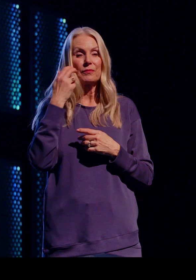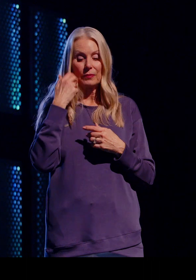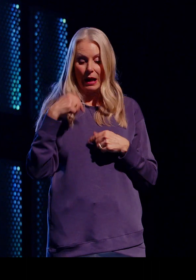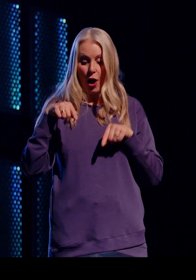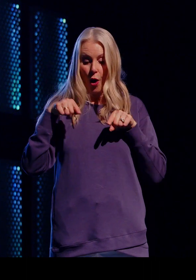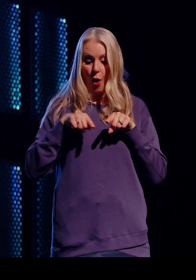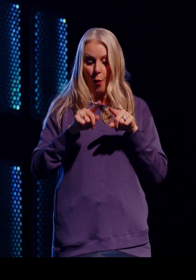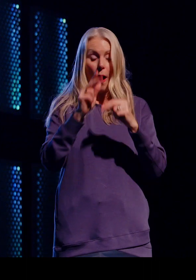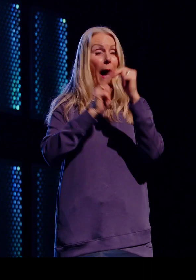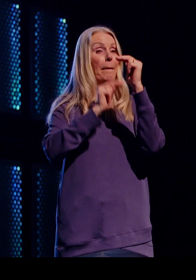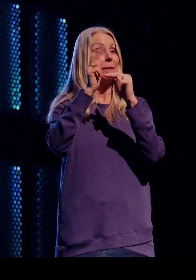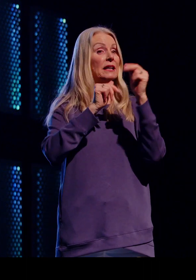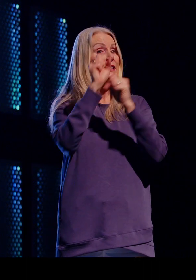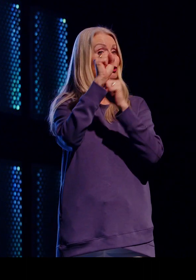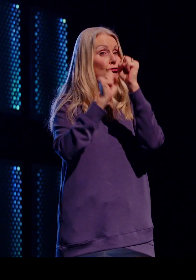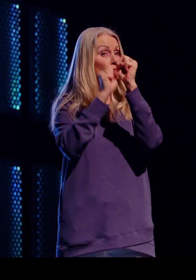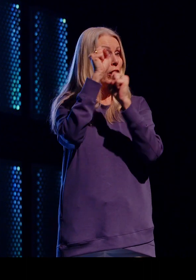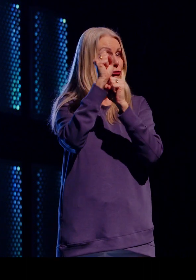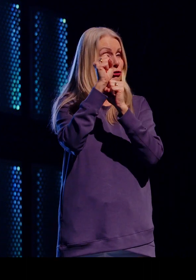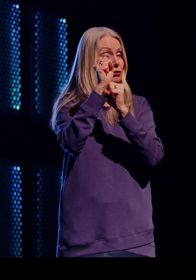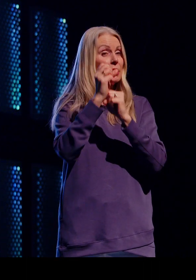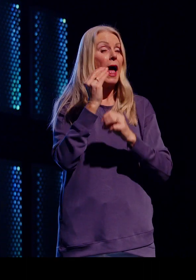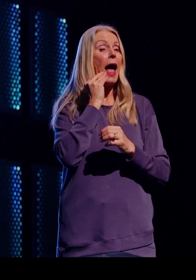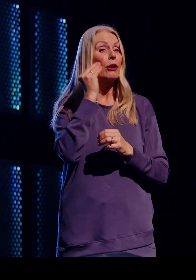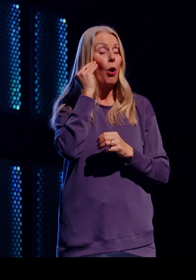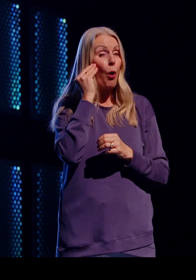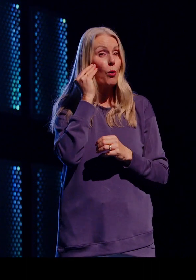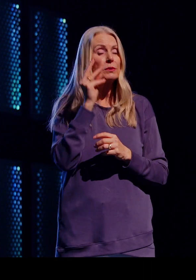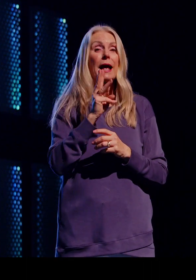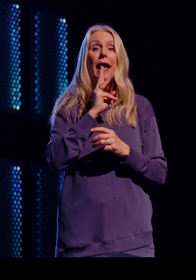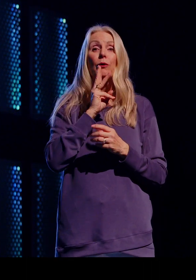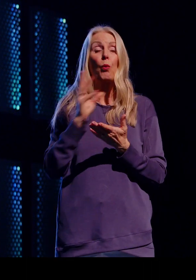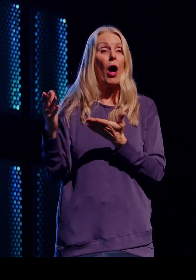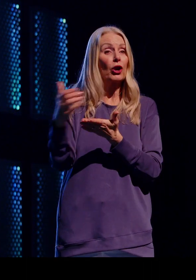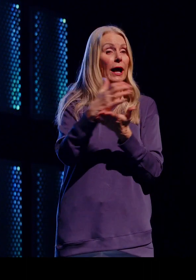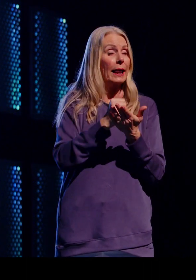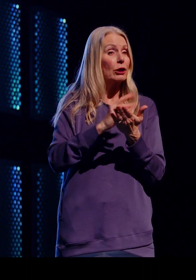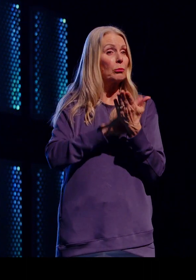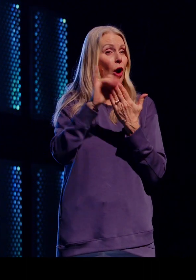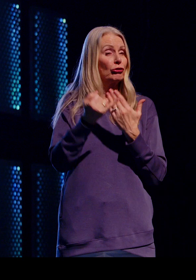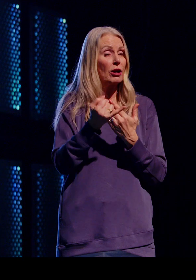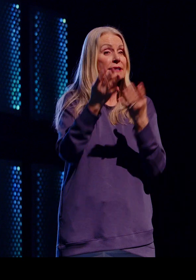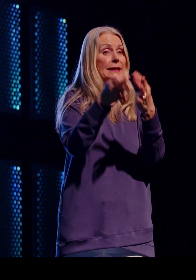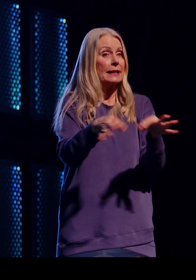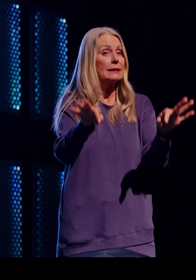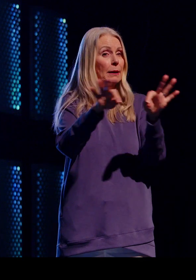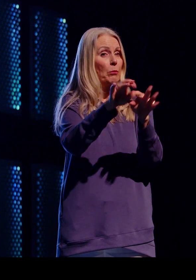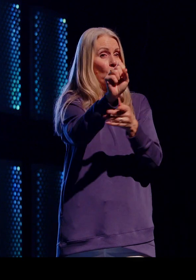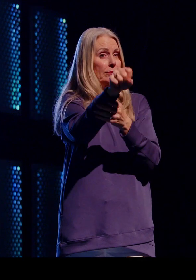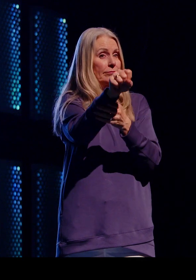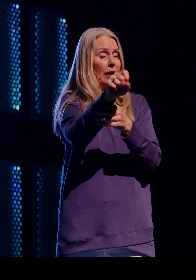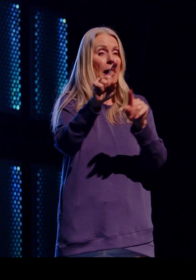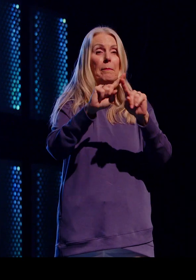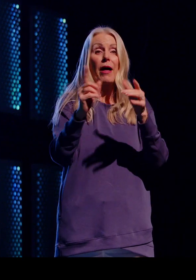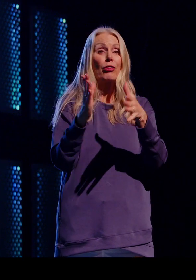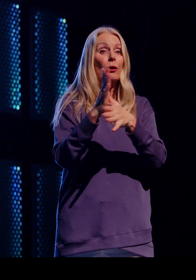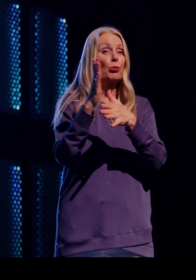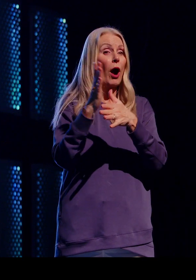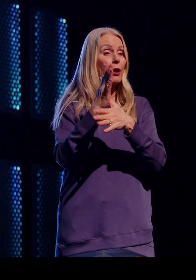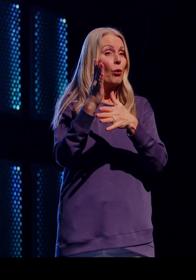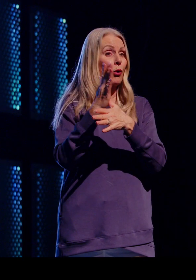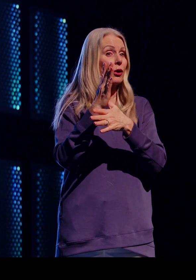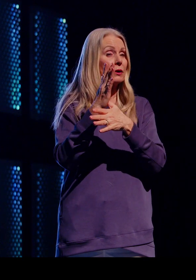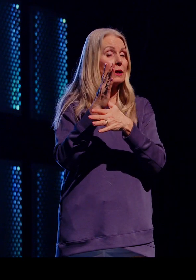While building structures and homes and water collection projects has always been important, the priority has been